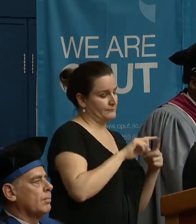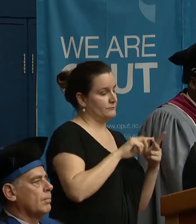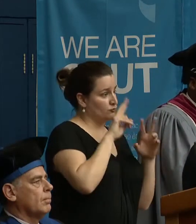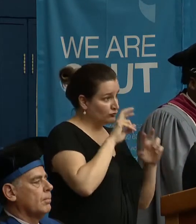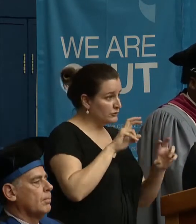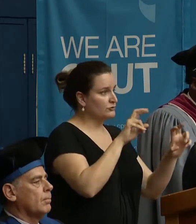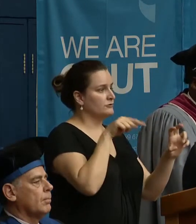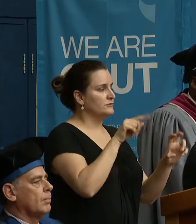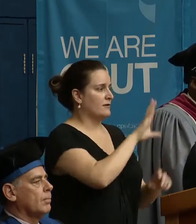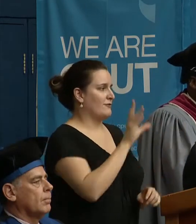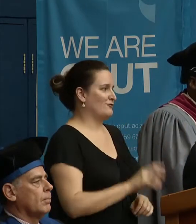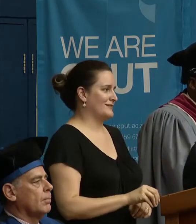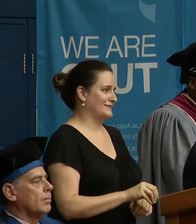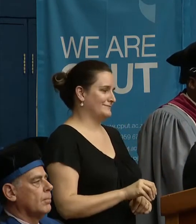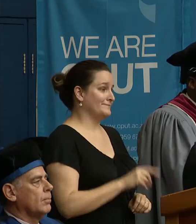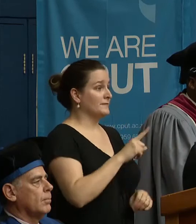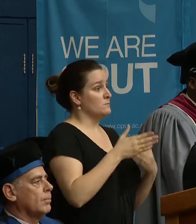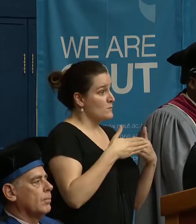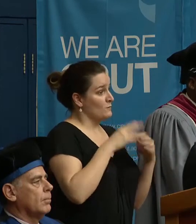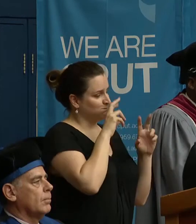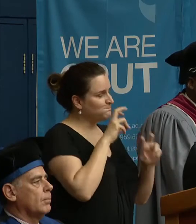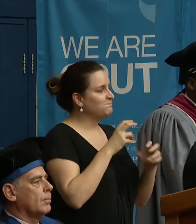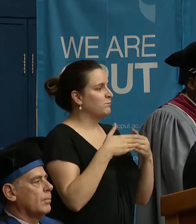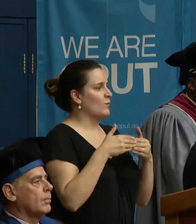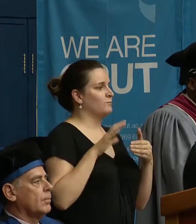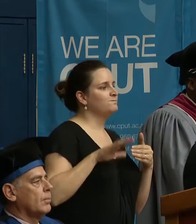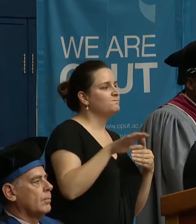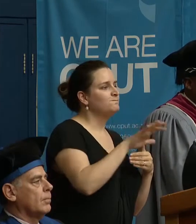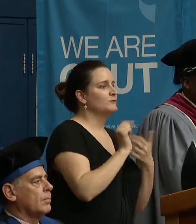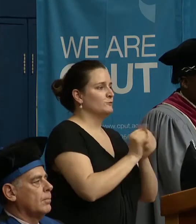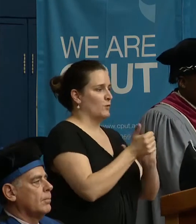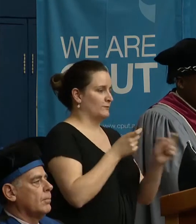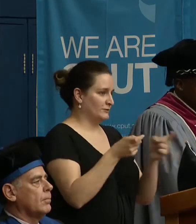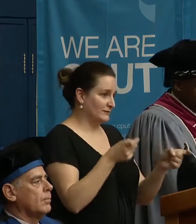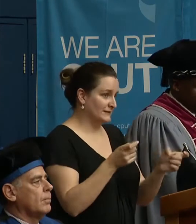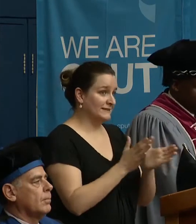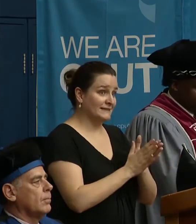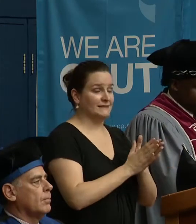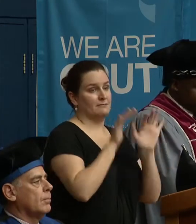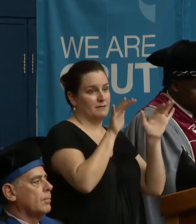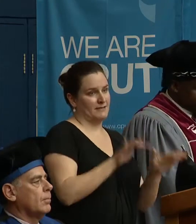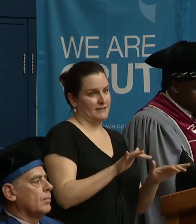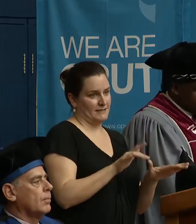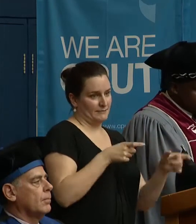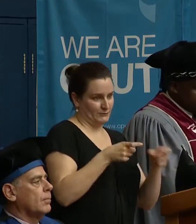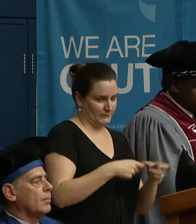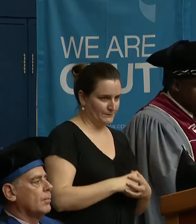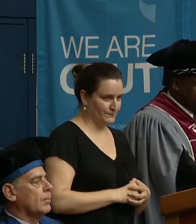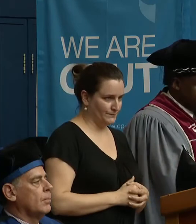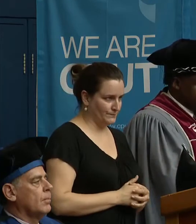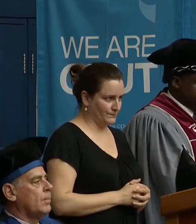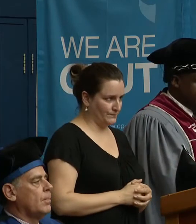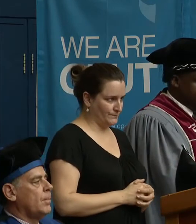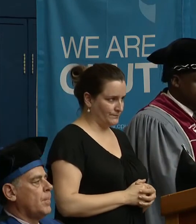Africa and is developing further research niche area in sports management and public management. The